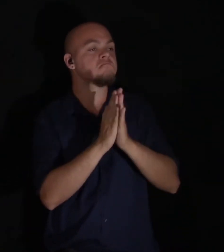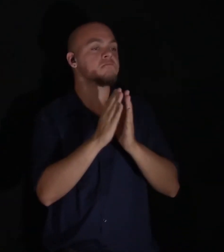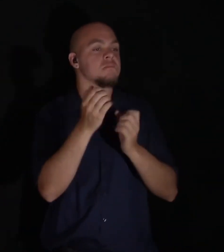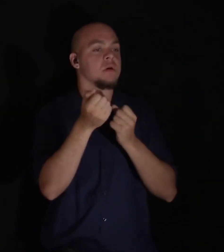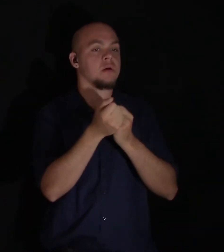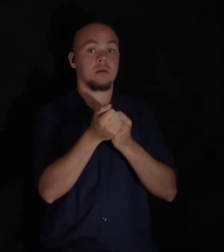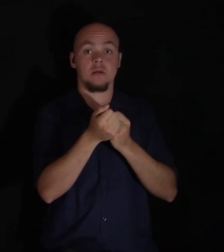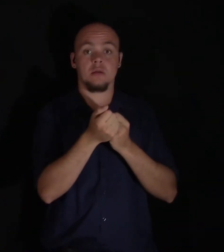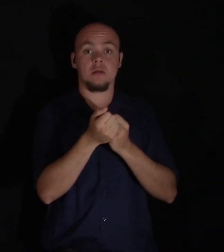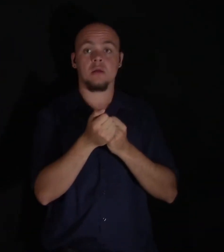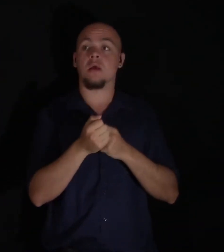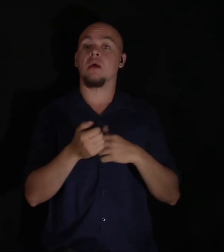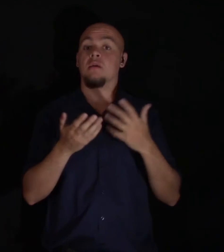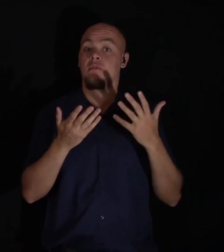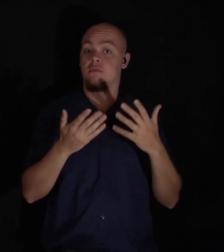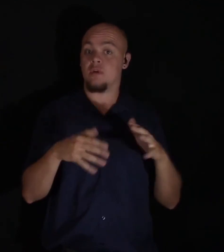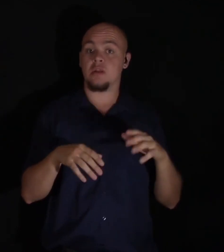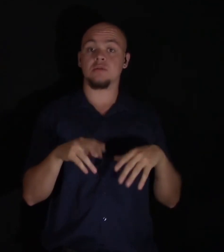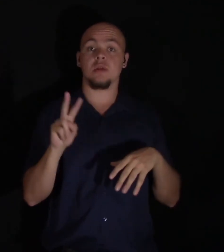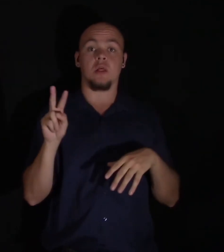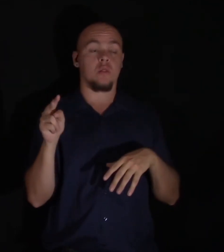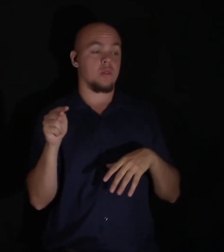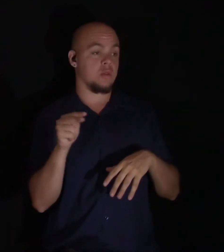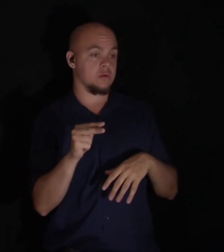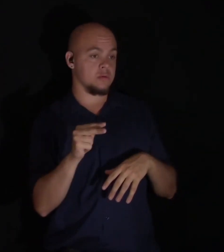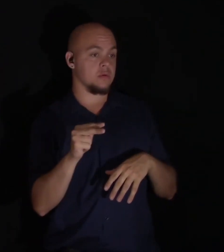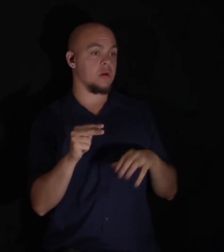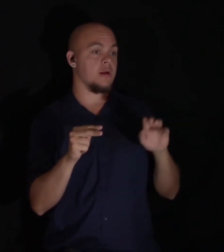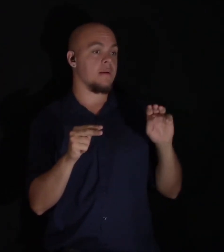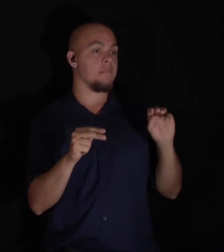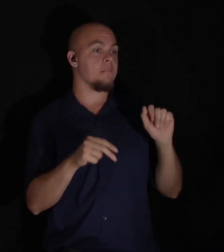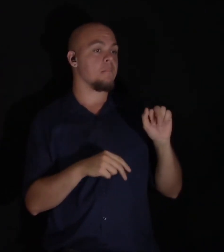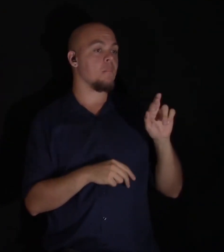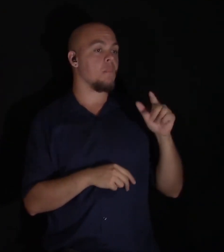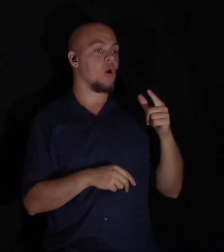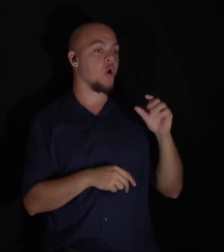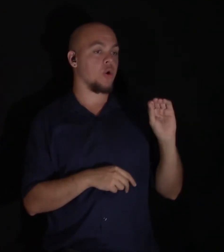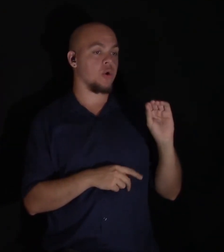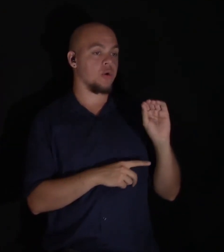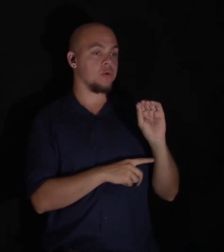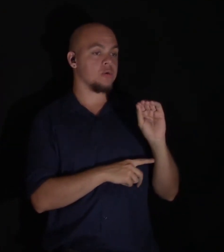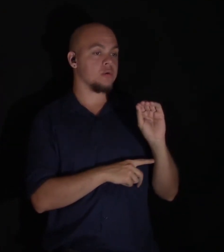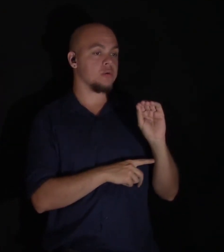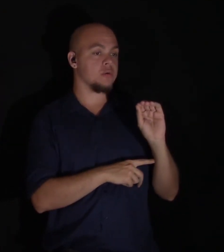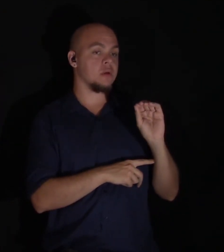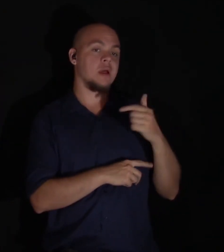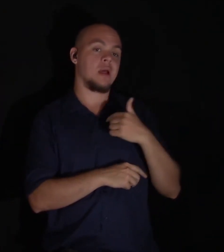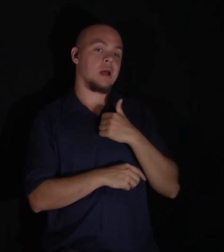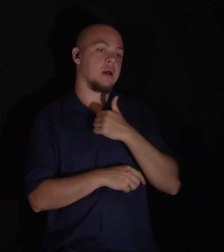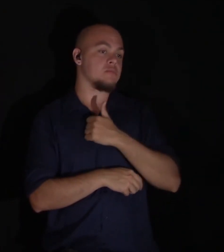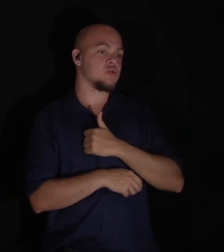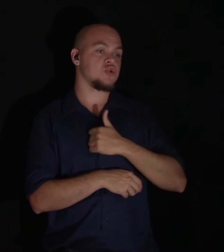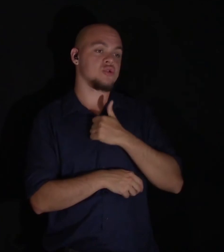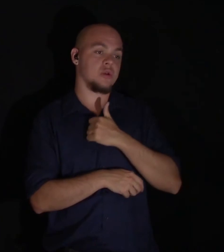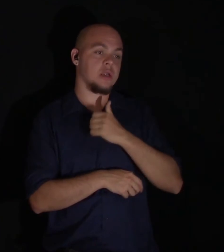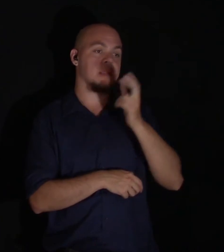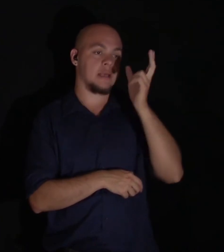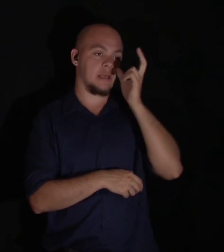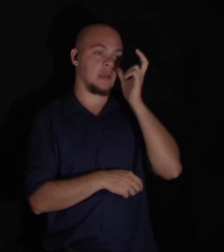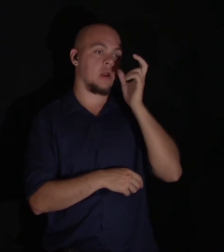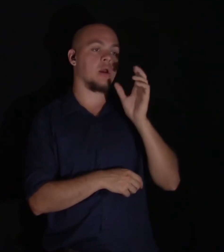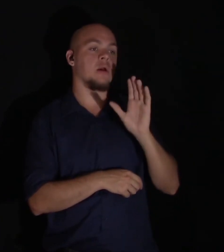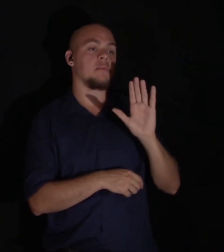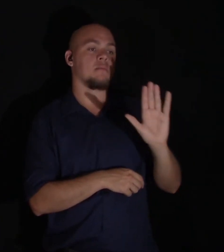he turned to her and said, "Margot, I was sorry to hear about